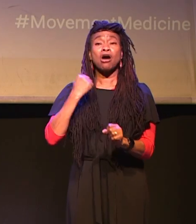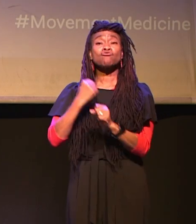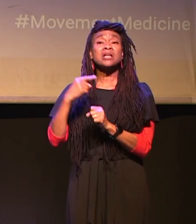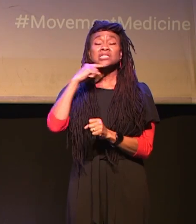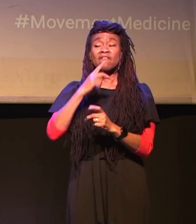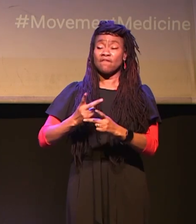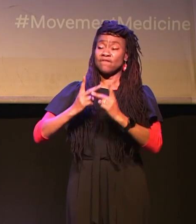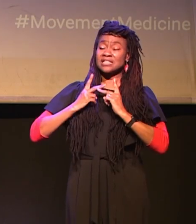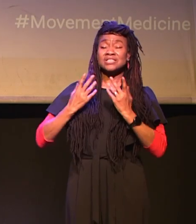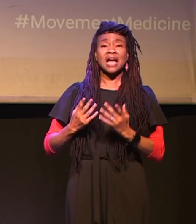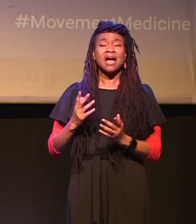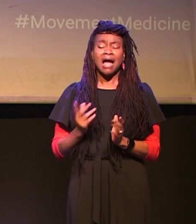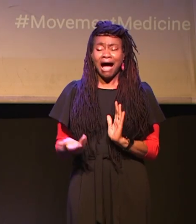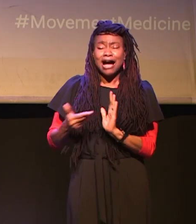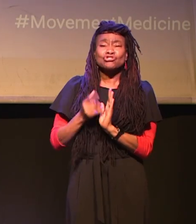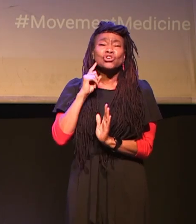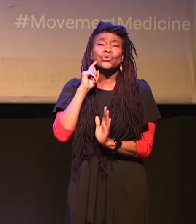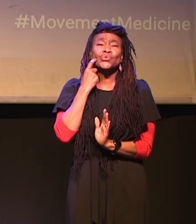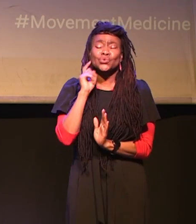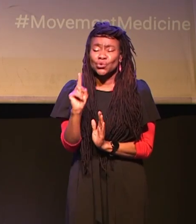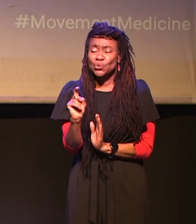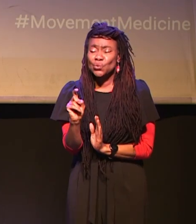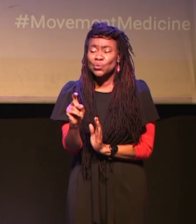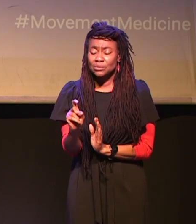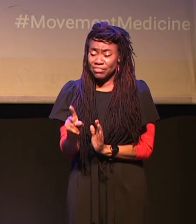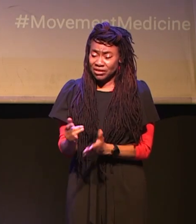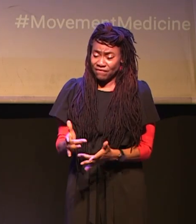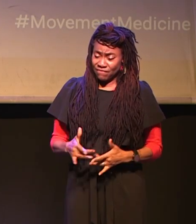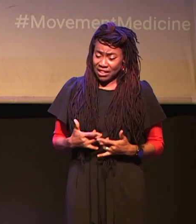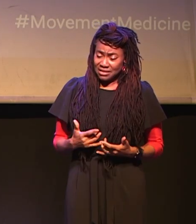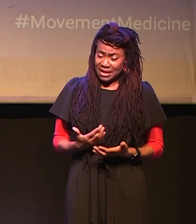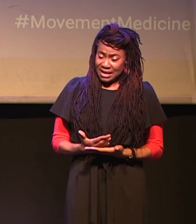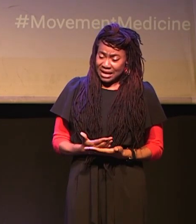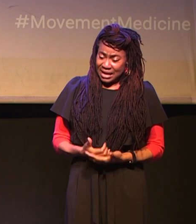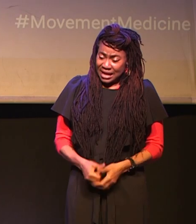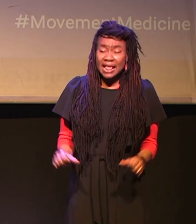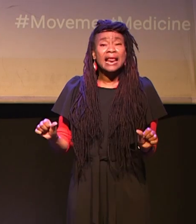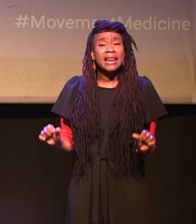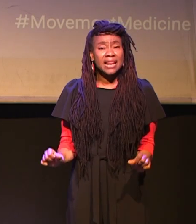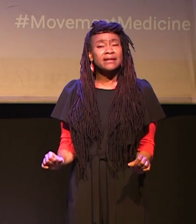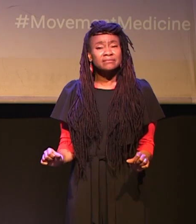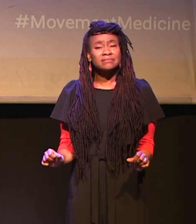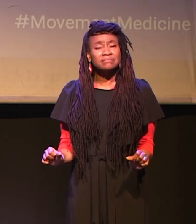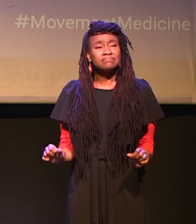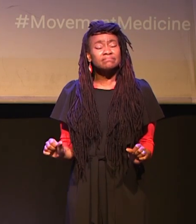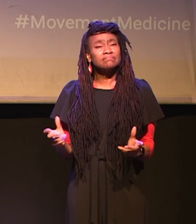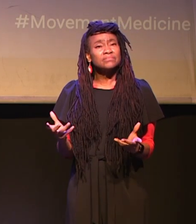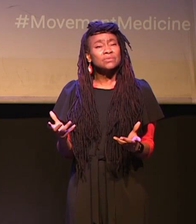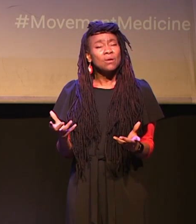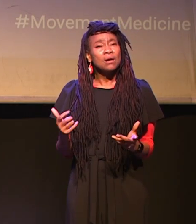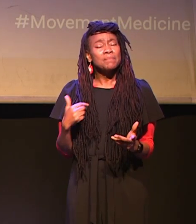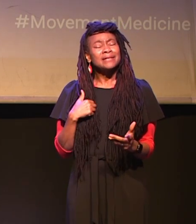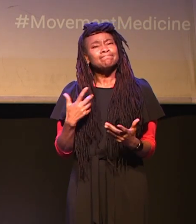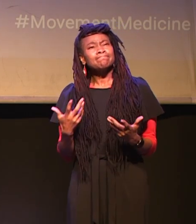today and he was extra cute, and that felt really healing. And so I'm like, how can we find